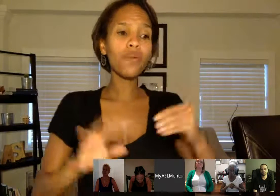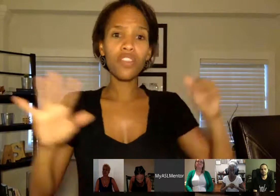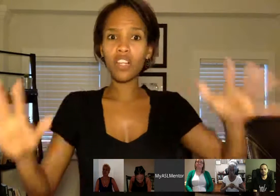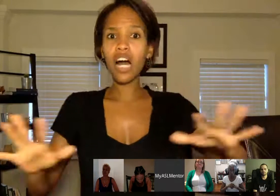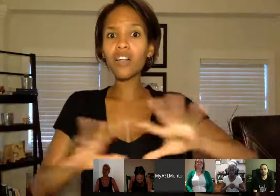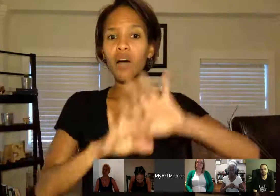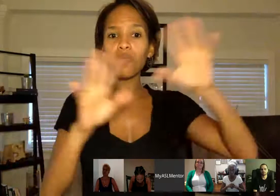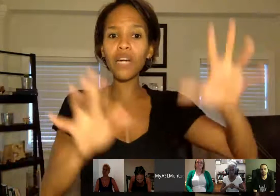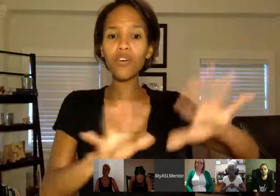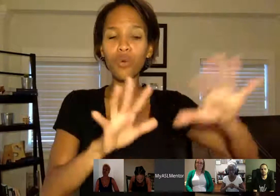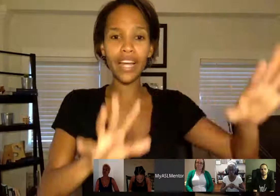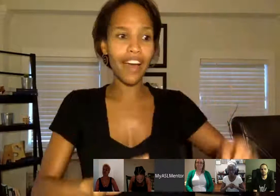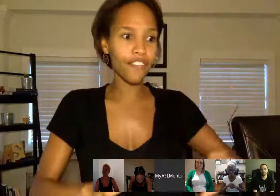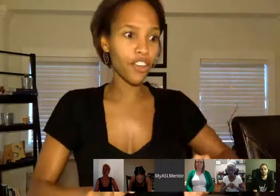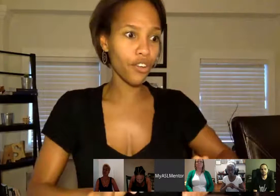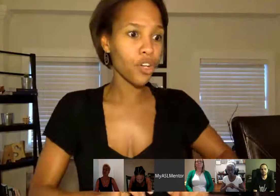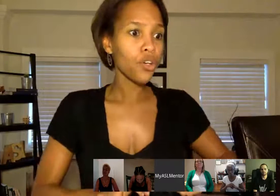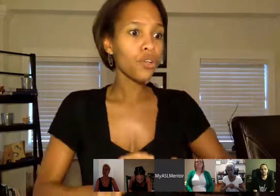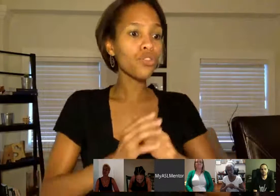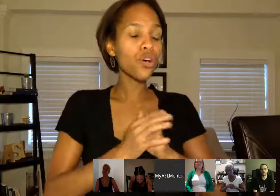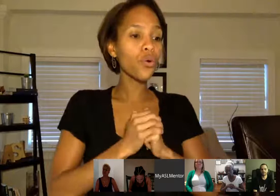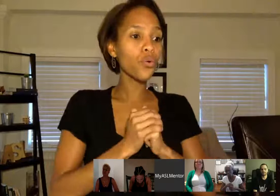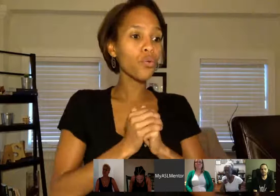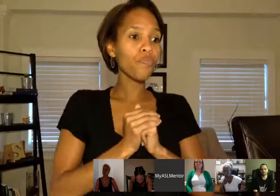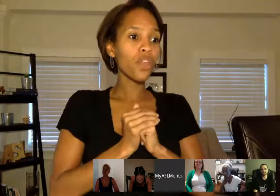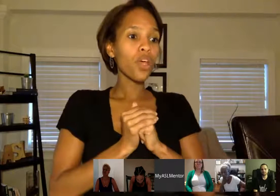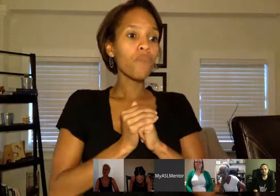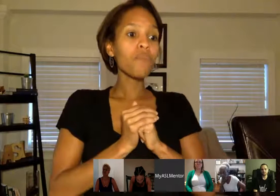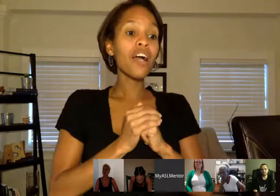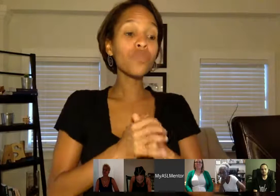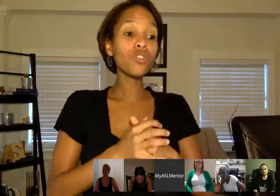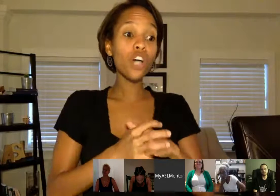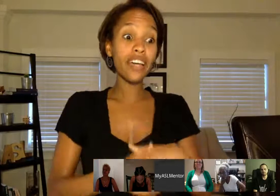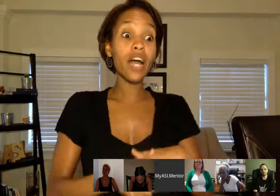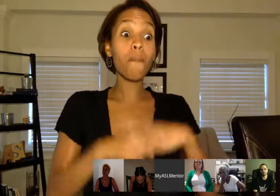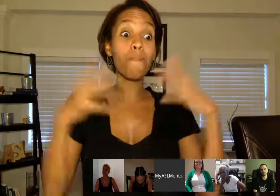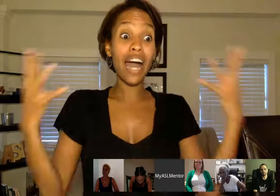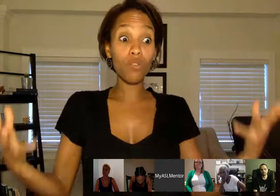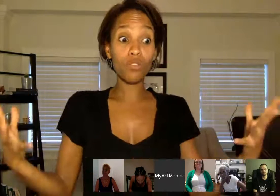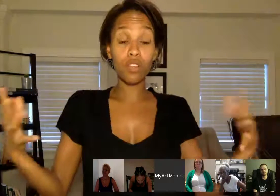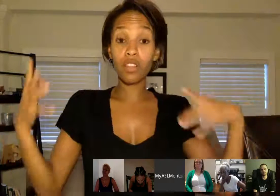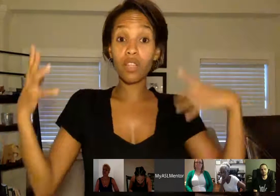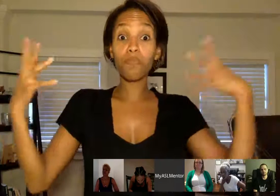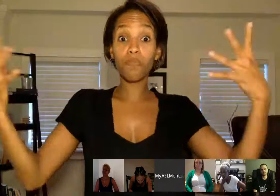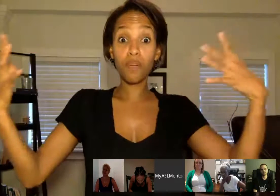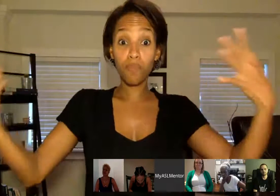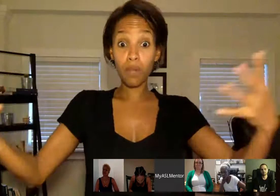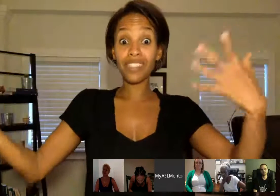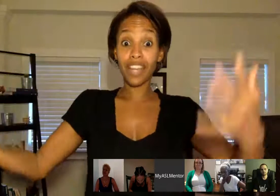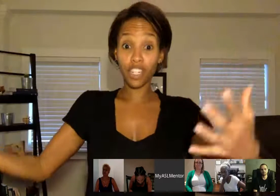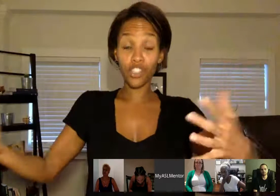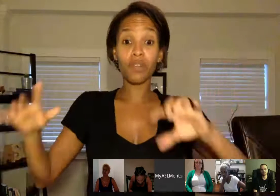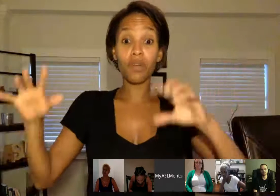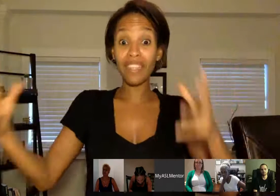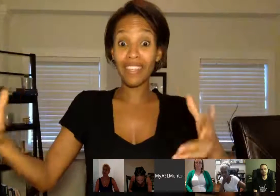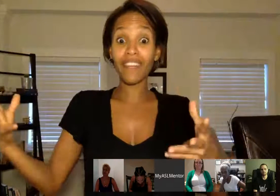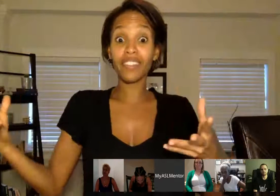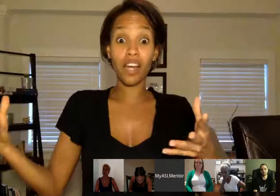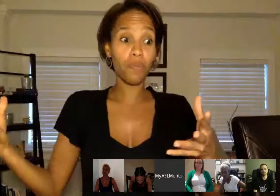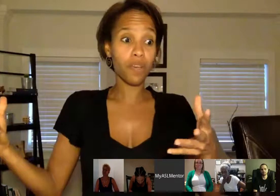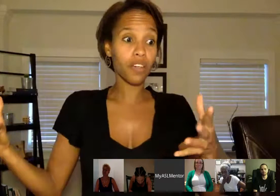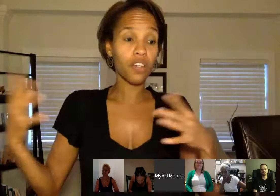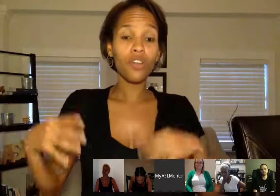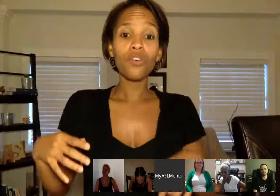Let's play with it. I'll play with what I have here. So because we're talking about the public sector, I'm going to make